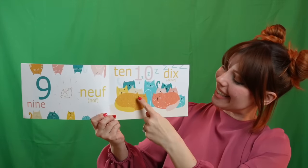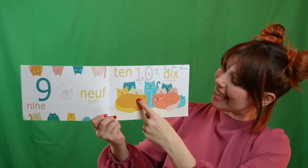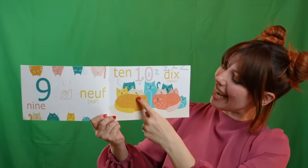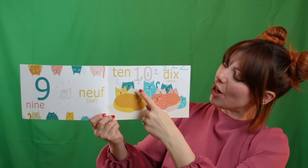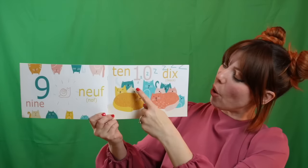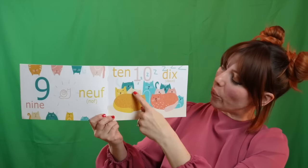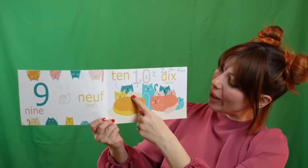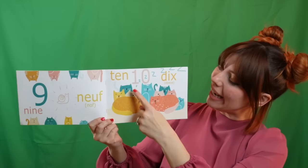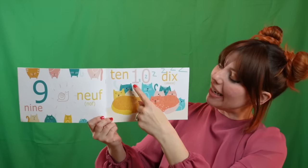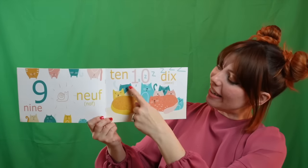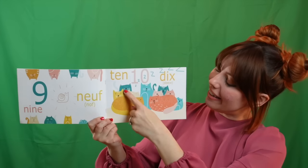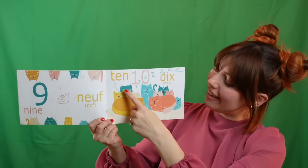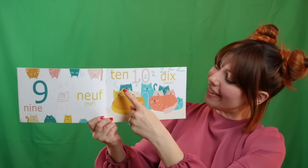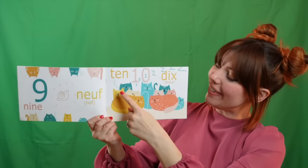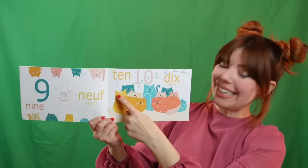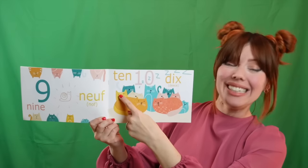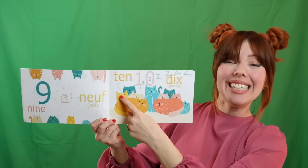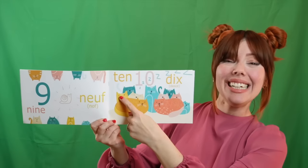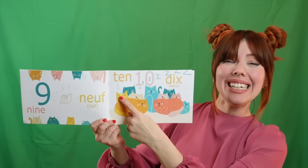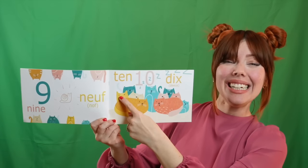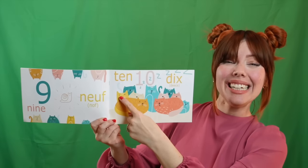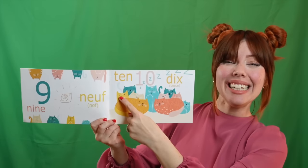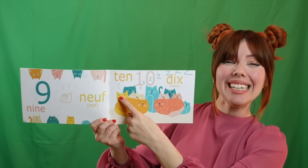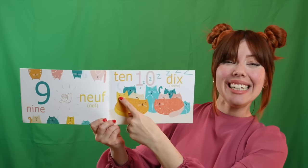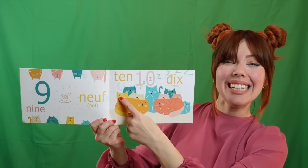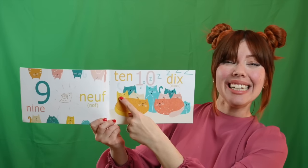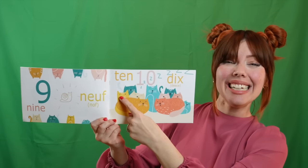sept, huit, neuf, dix.